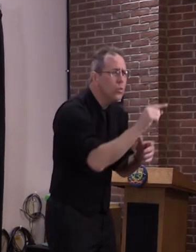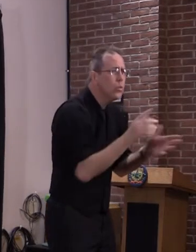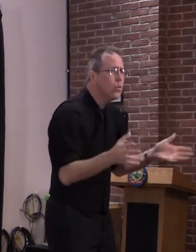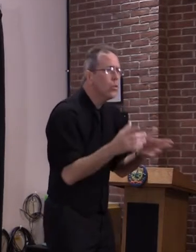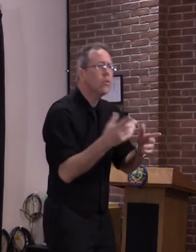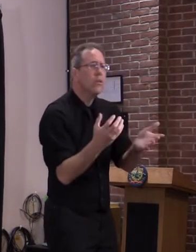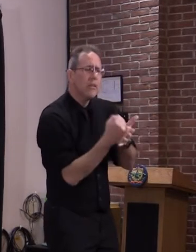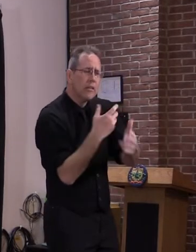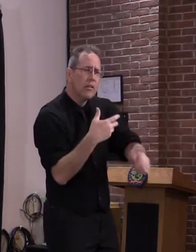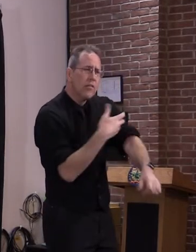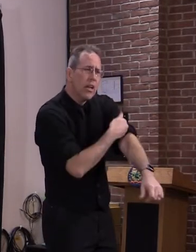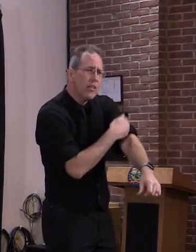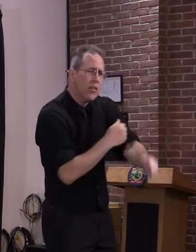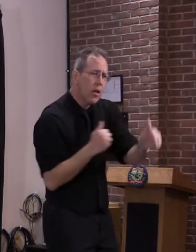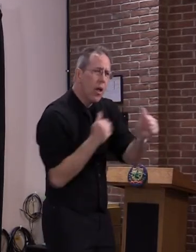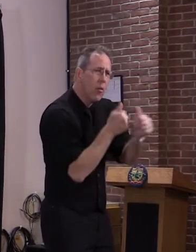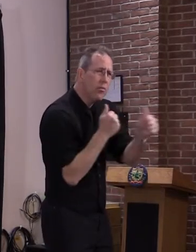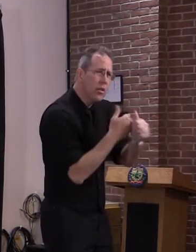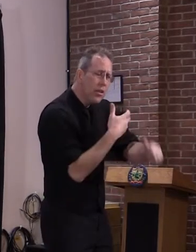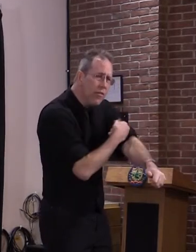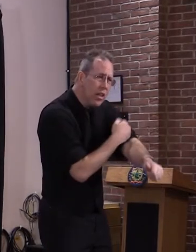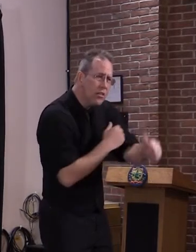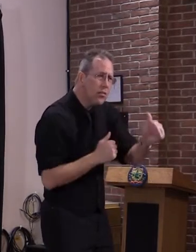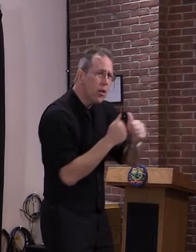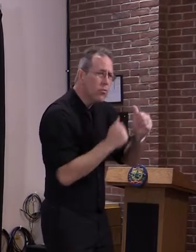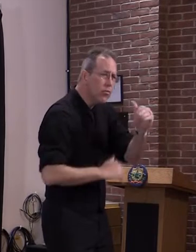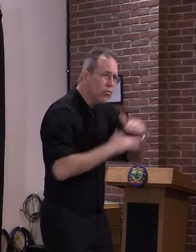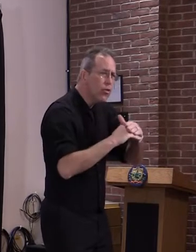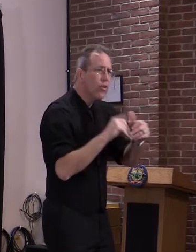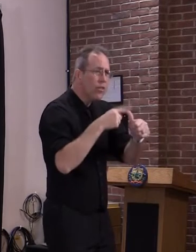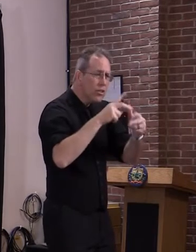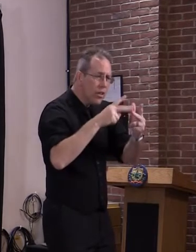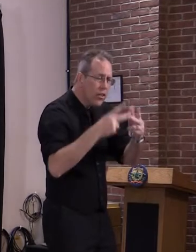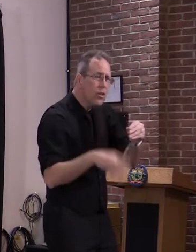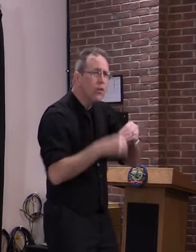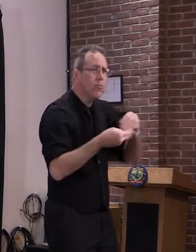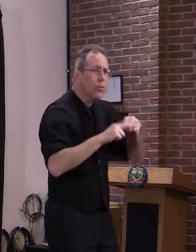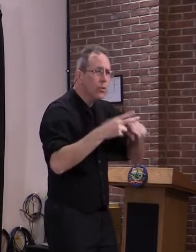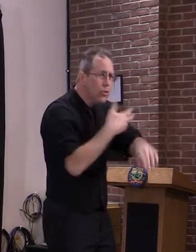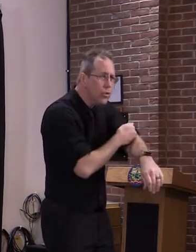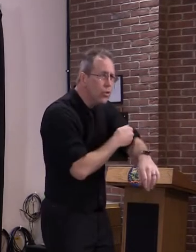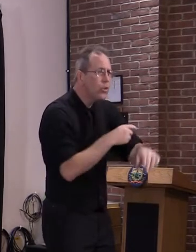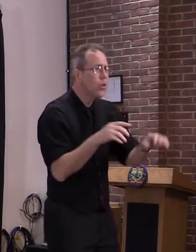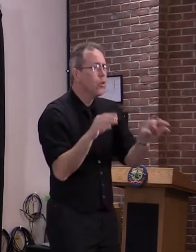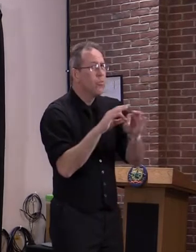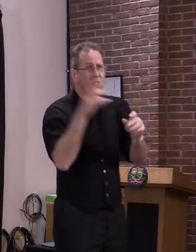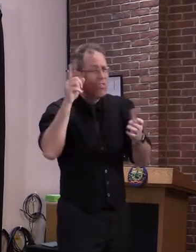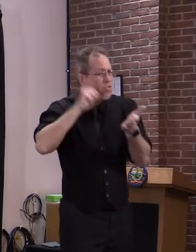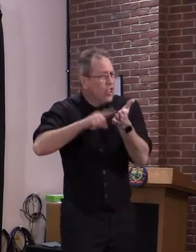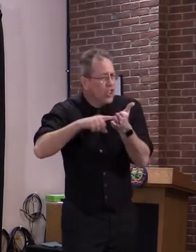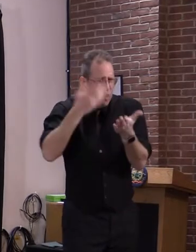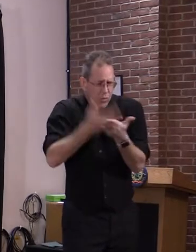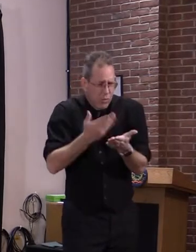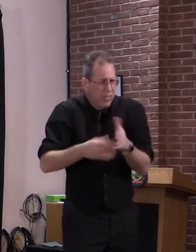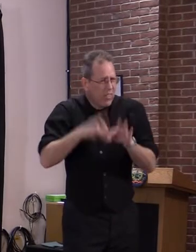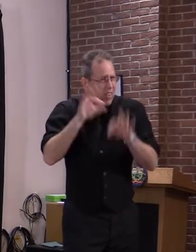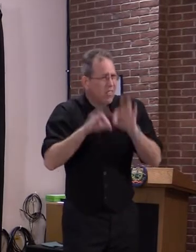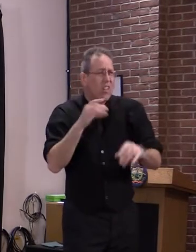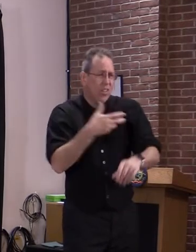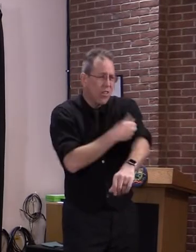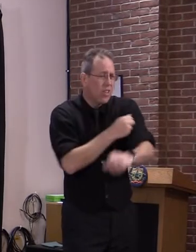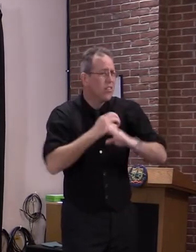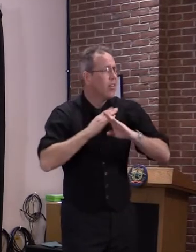possible. The science is clear on this, and I urge you to follow it. We'll also continue to